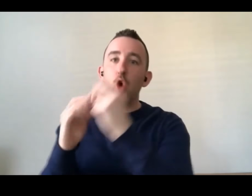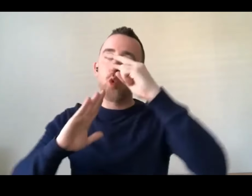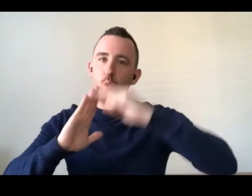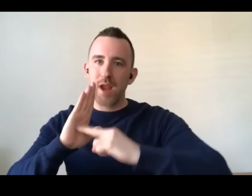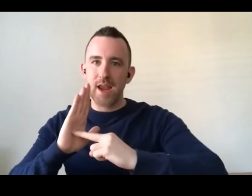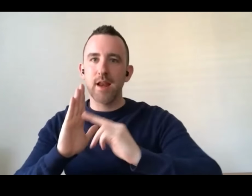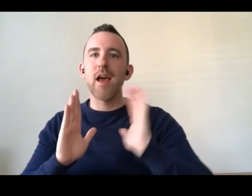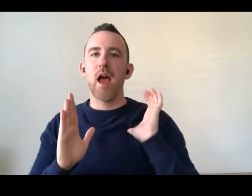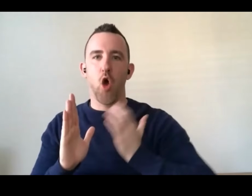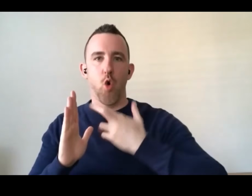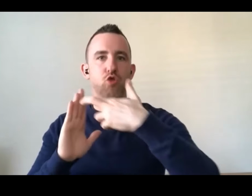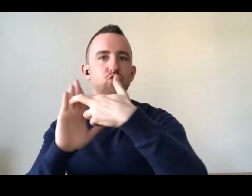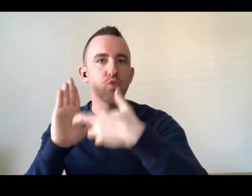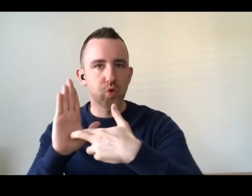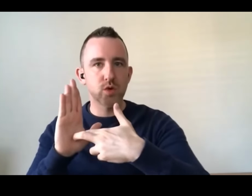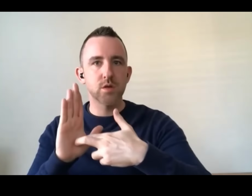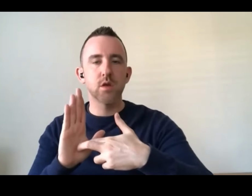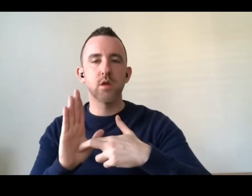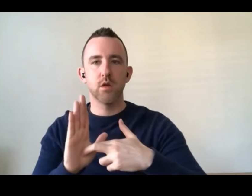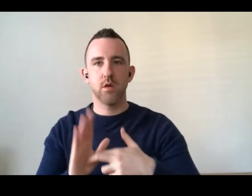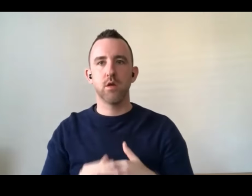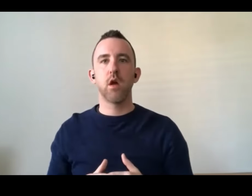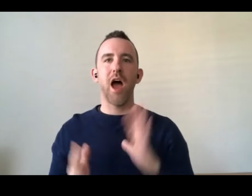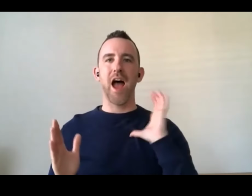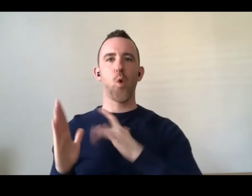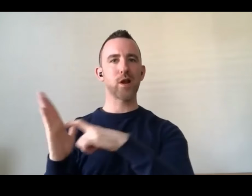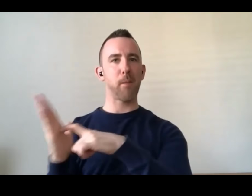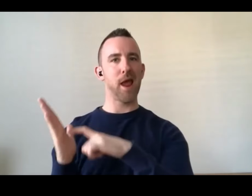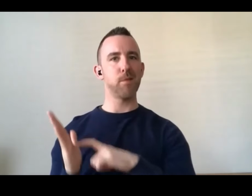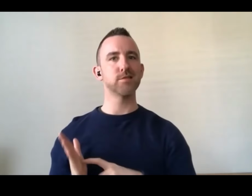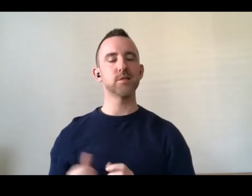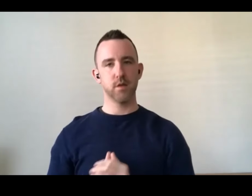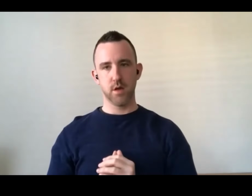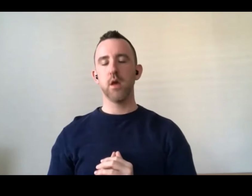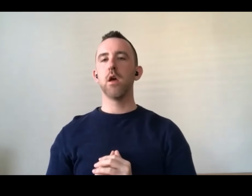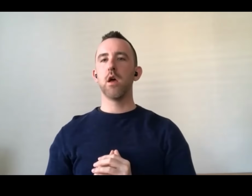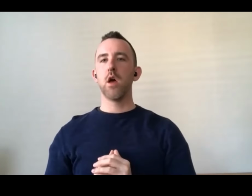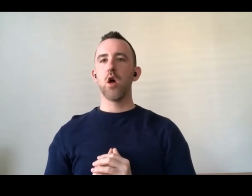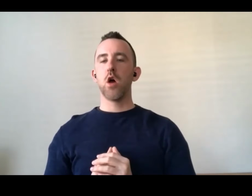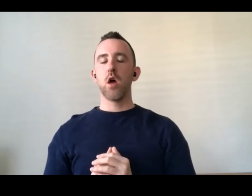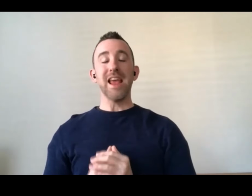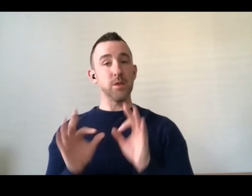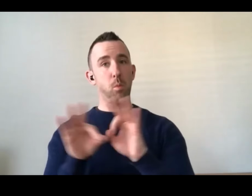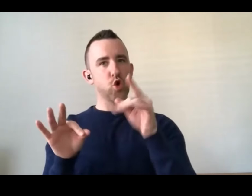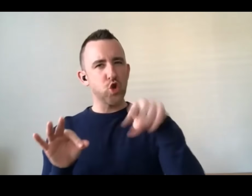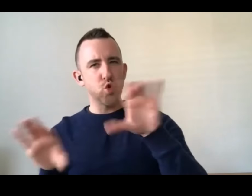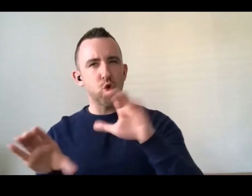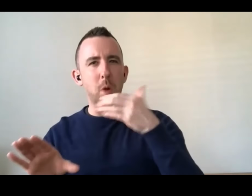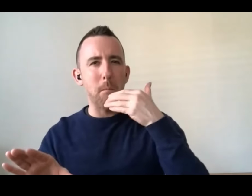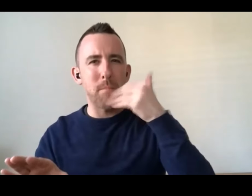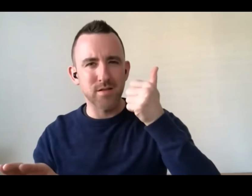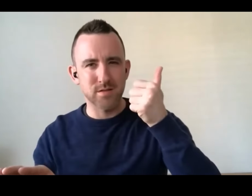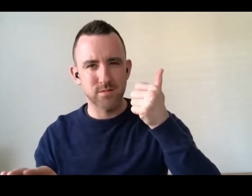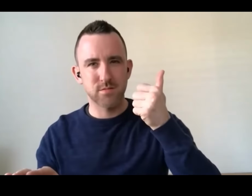rules. Unless we ask for it, we want you to do your best on your own merit. Okay.